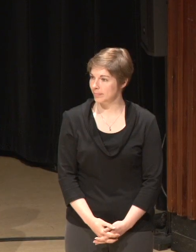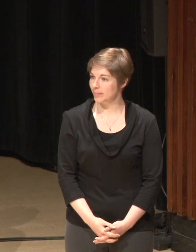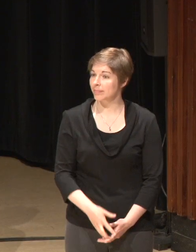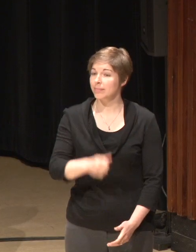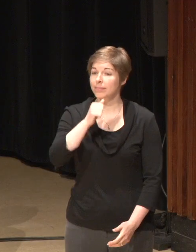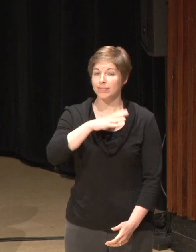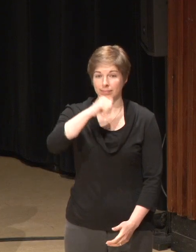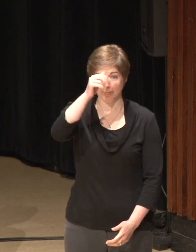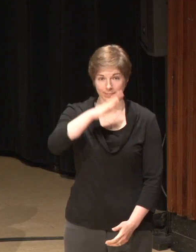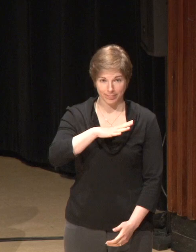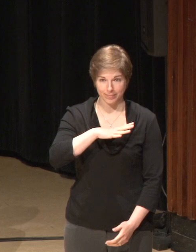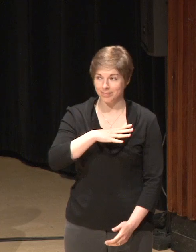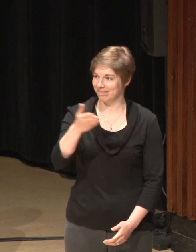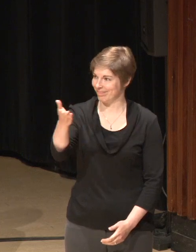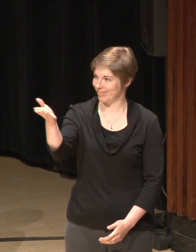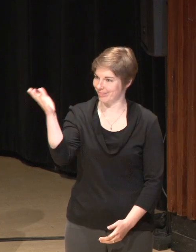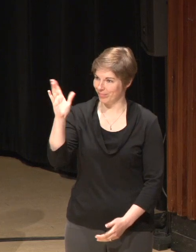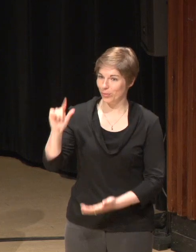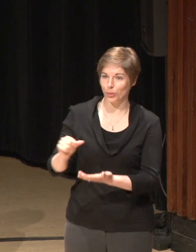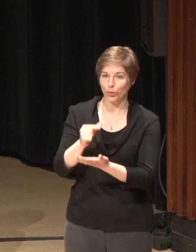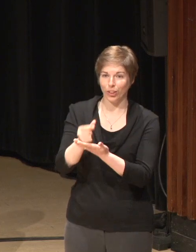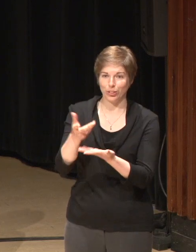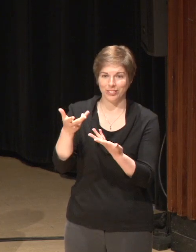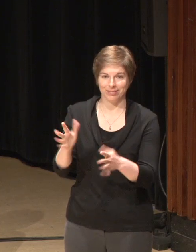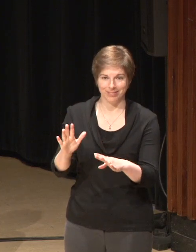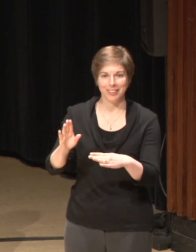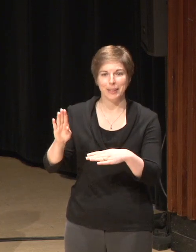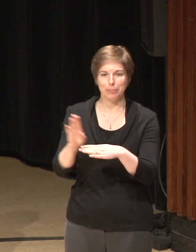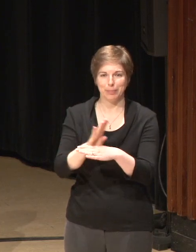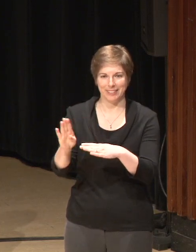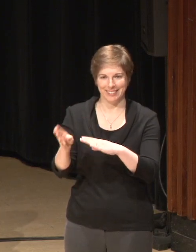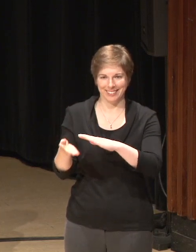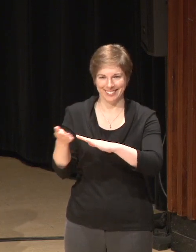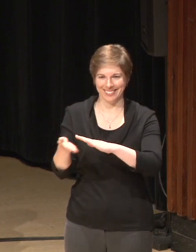Ladies and gentlemen, the graduates in business administration.